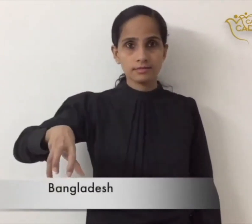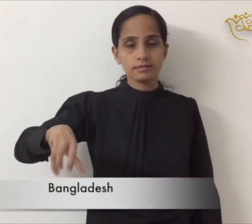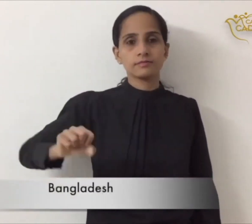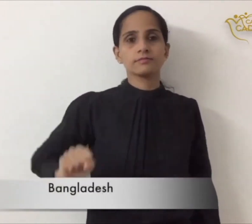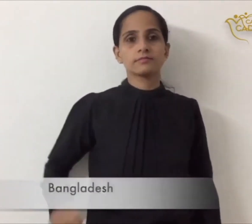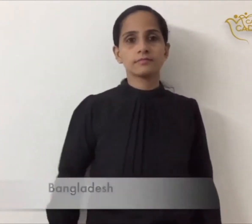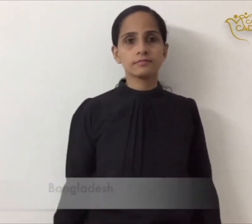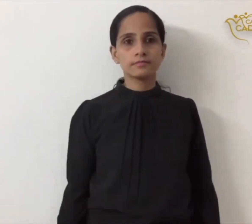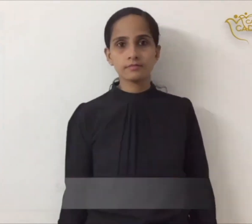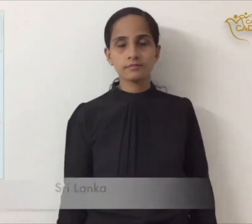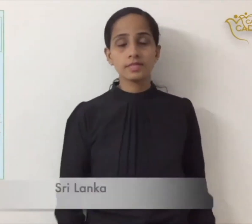Bangladesh.